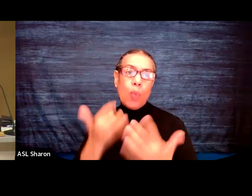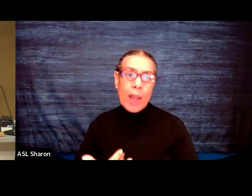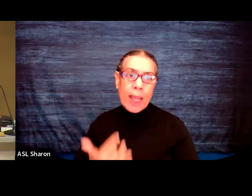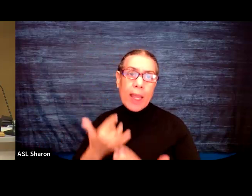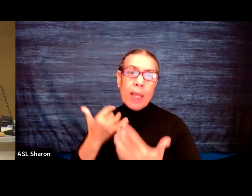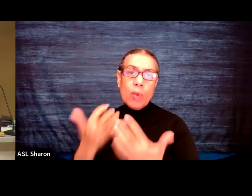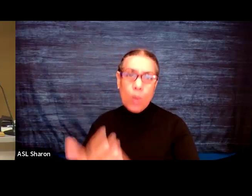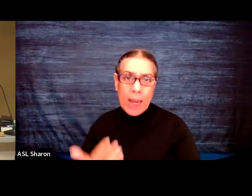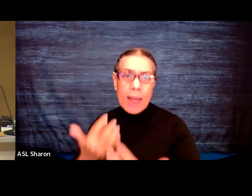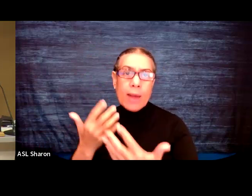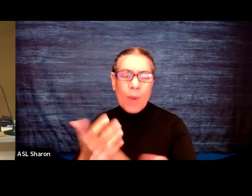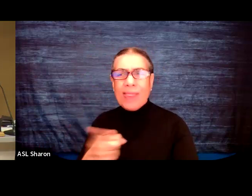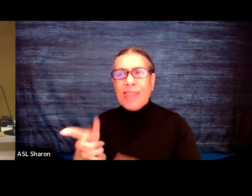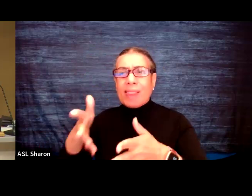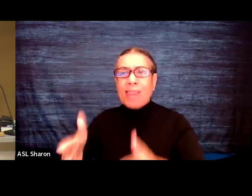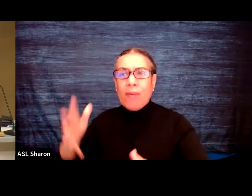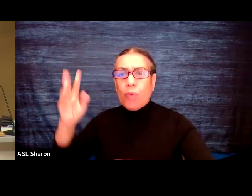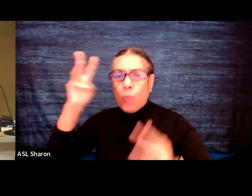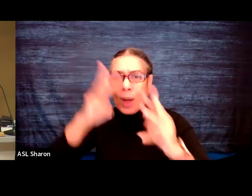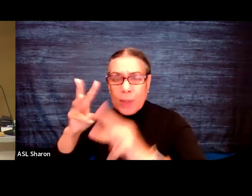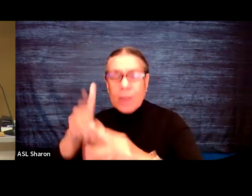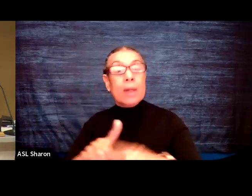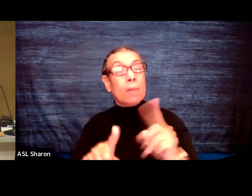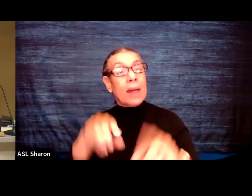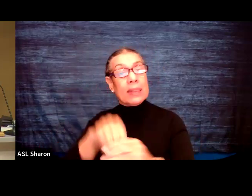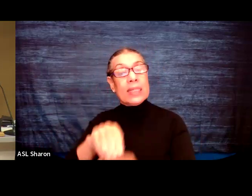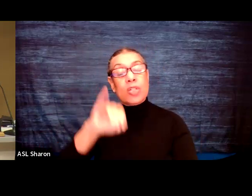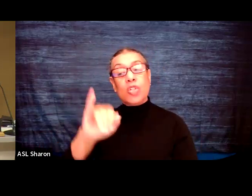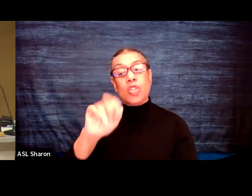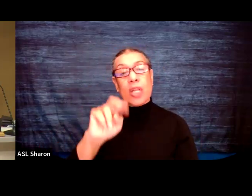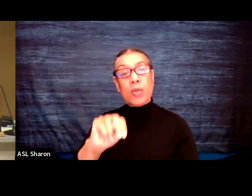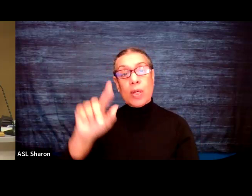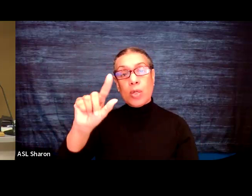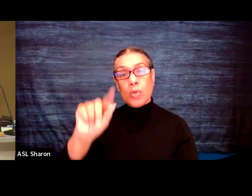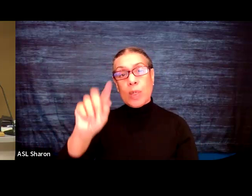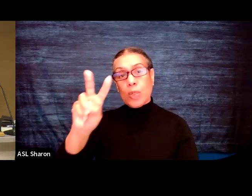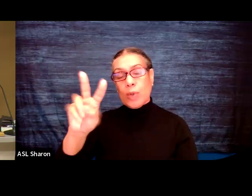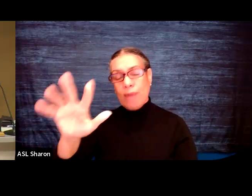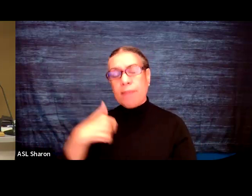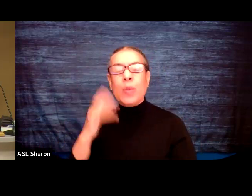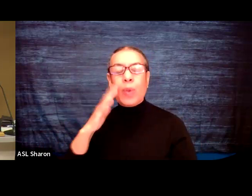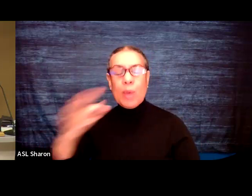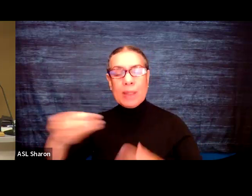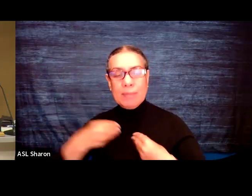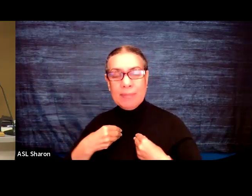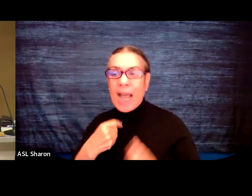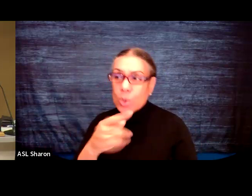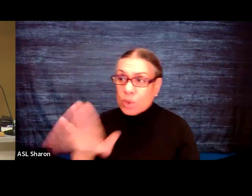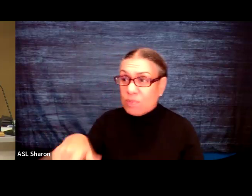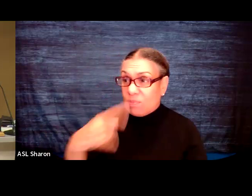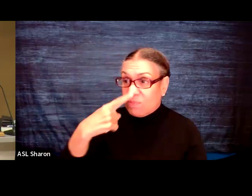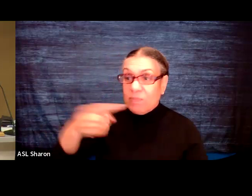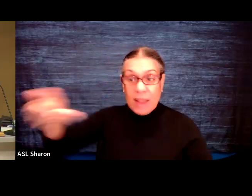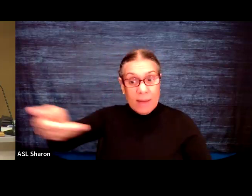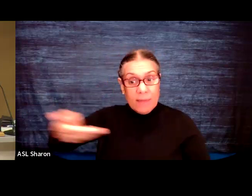and worrying about them. So in the new year, we will be probably getting some invitations. I've explained to people they need to invite us to